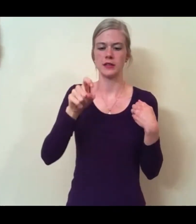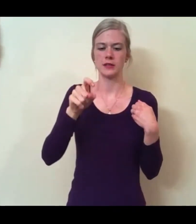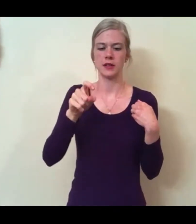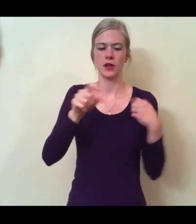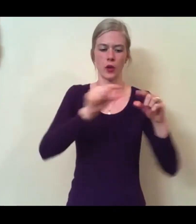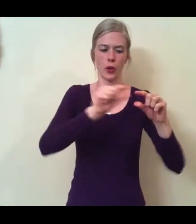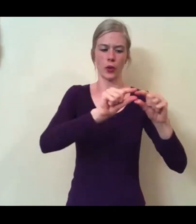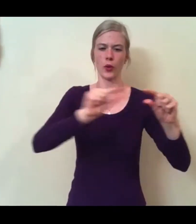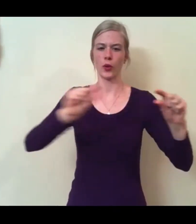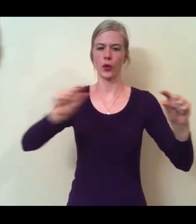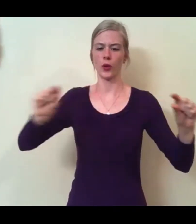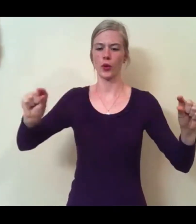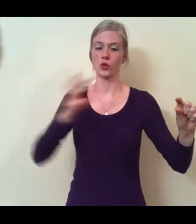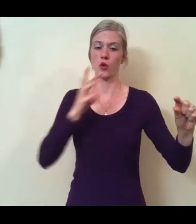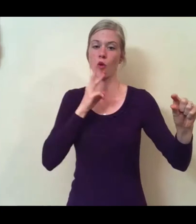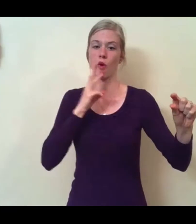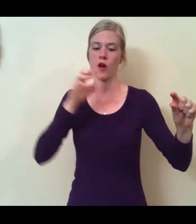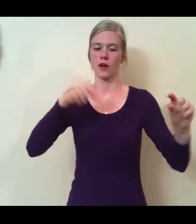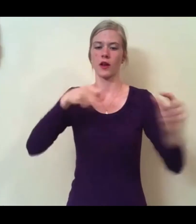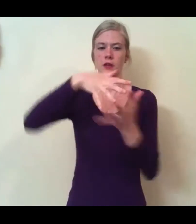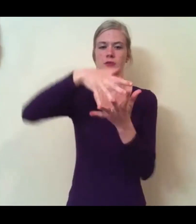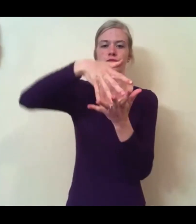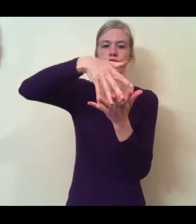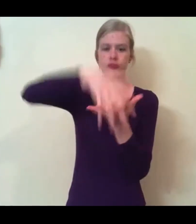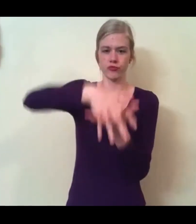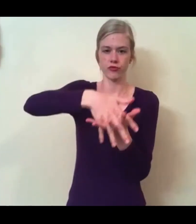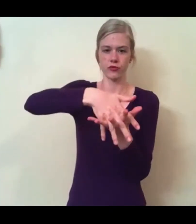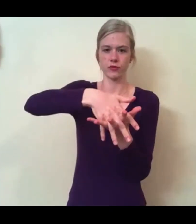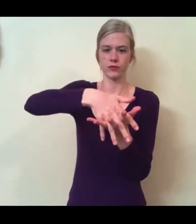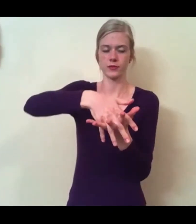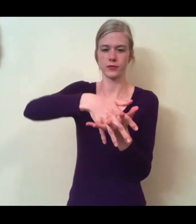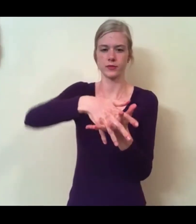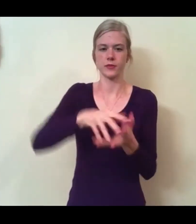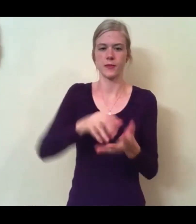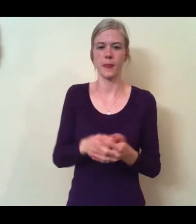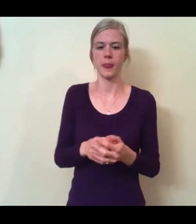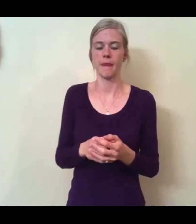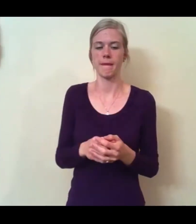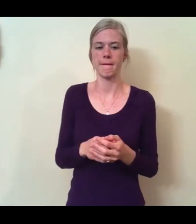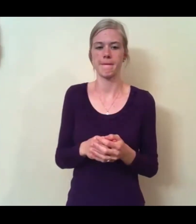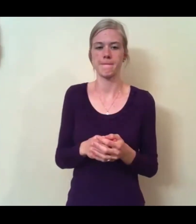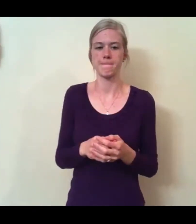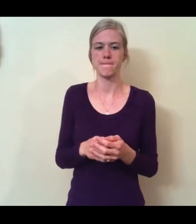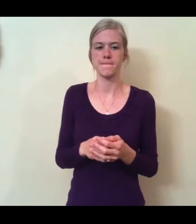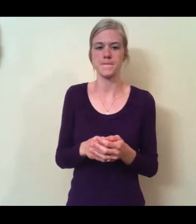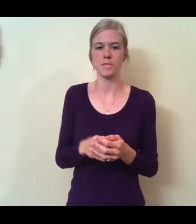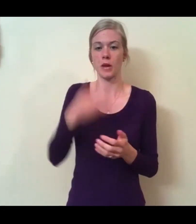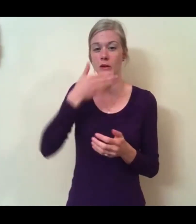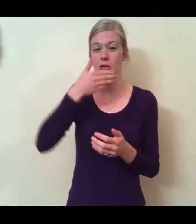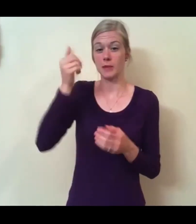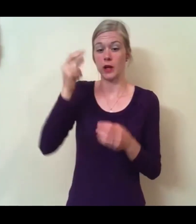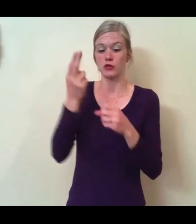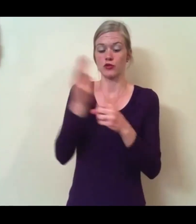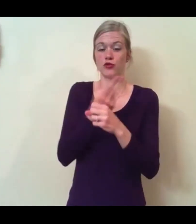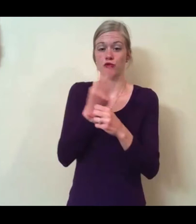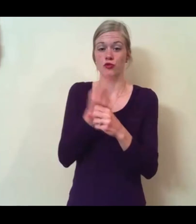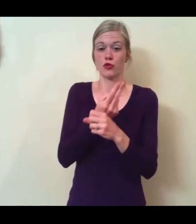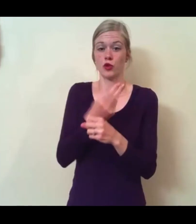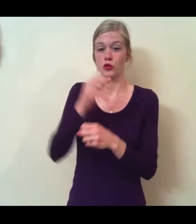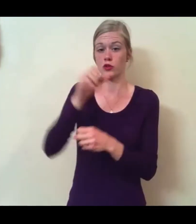have a hard clay-like soil, it's best to work in some organic material like sawdust or composted